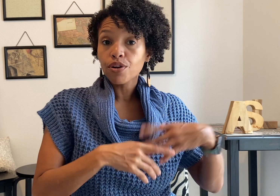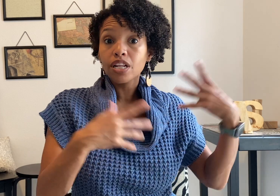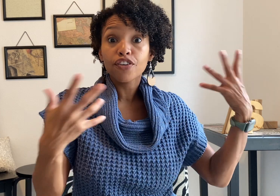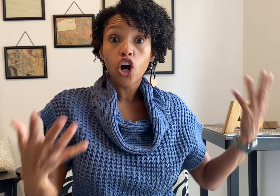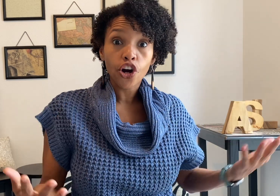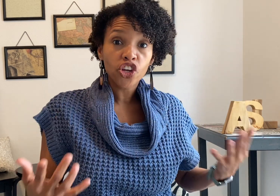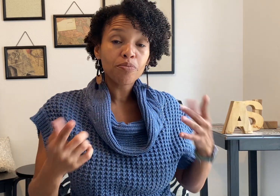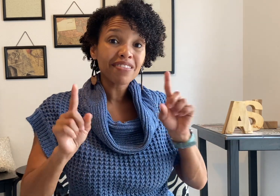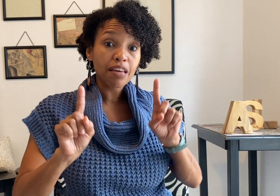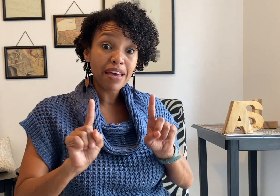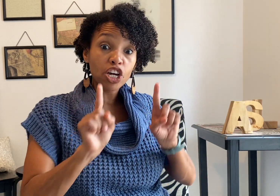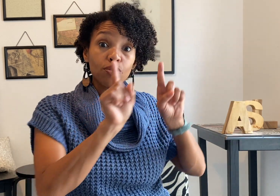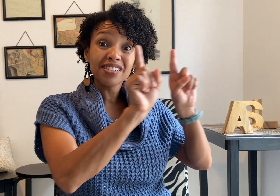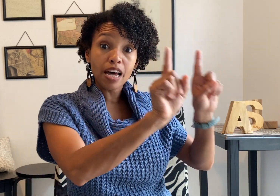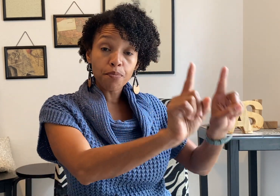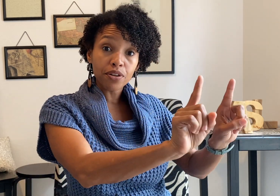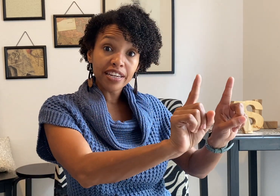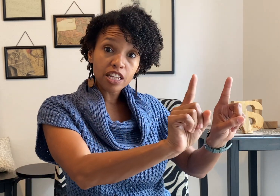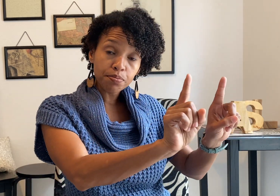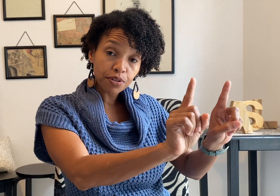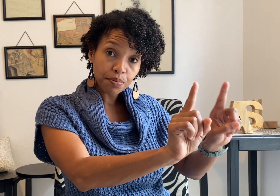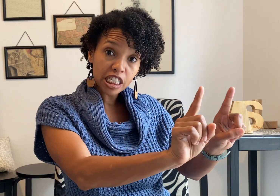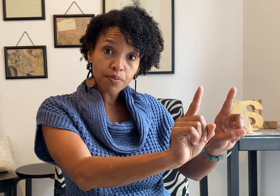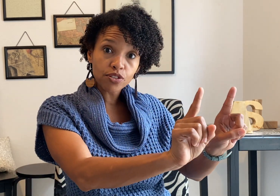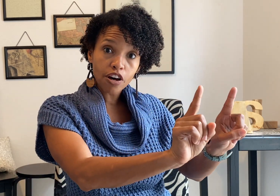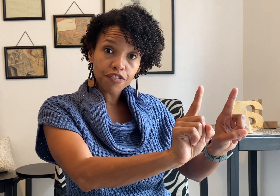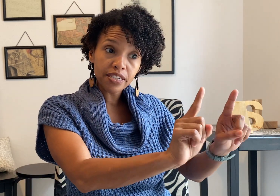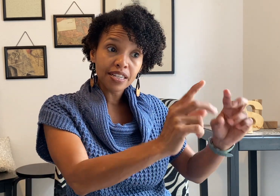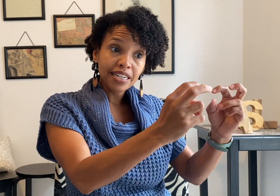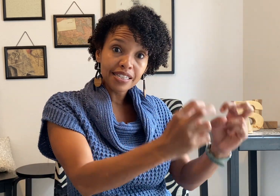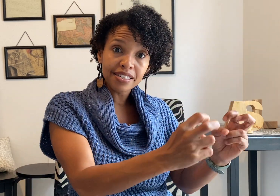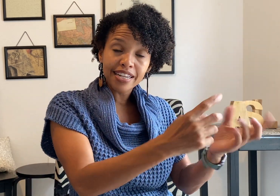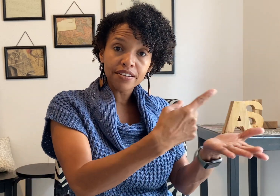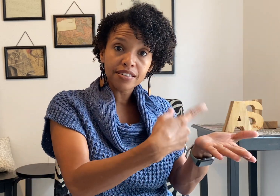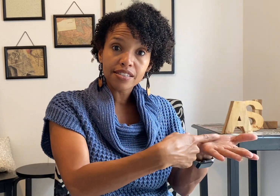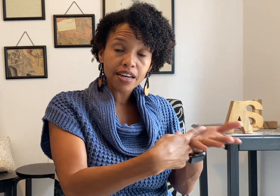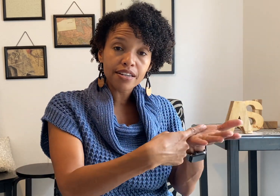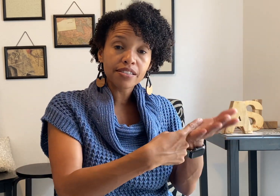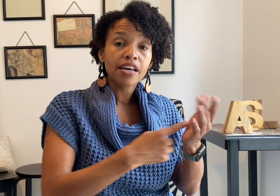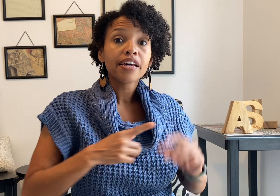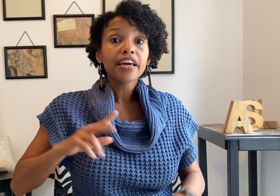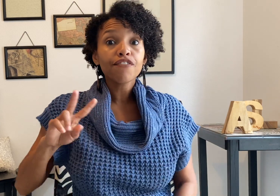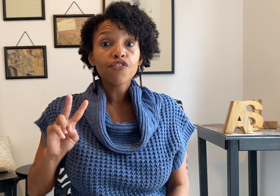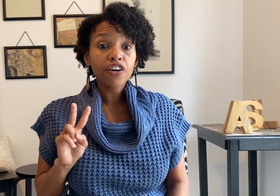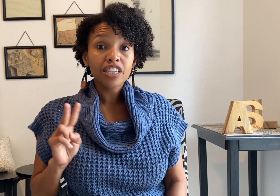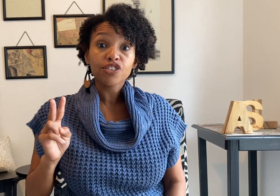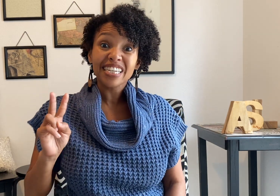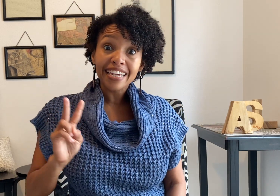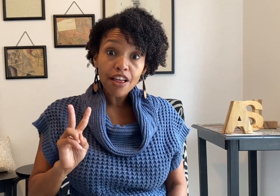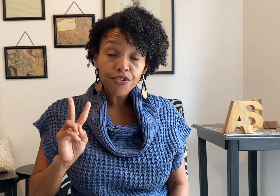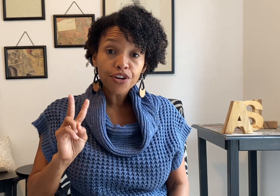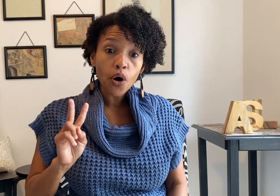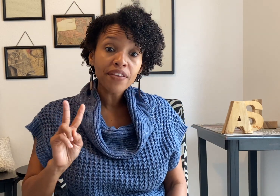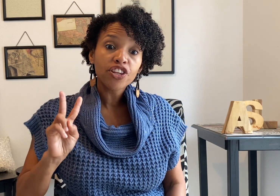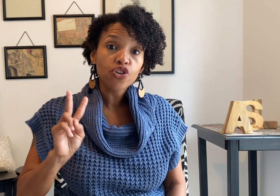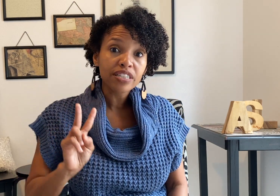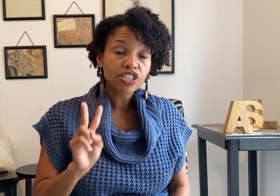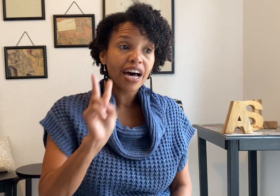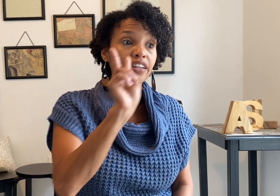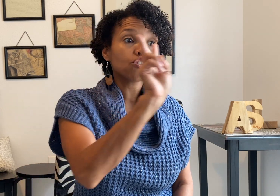of an argument, they may go separately to the principal's office to sit down and discuss. If you feel like they're together going, then you can sign two